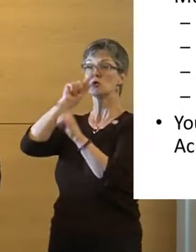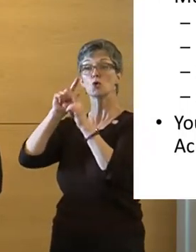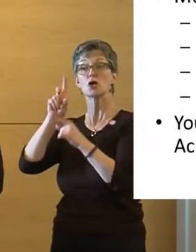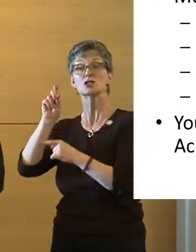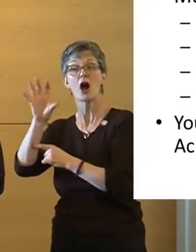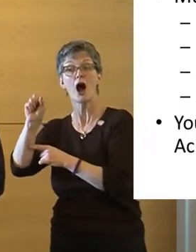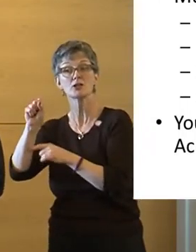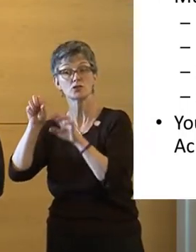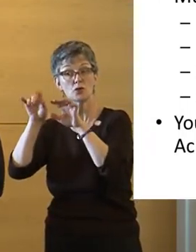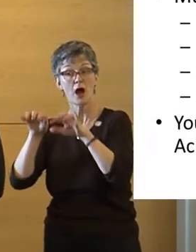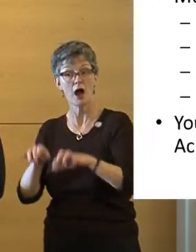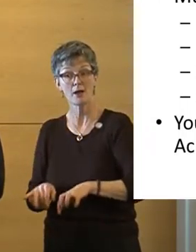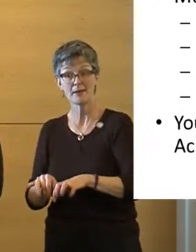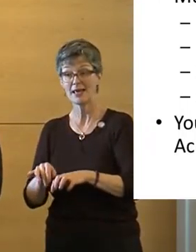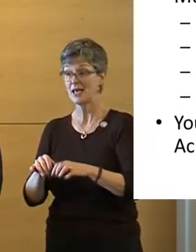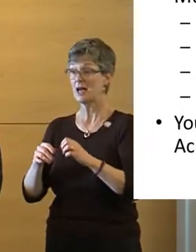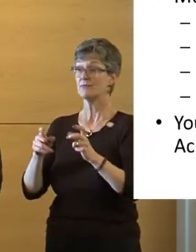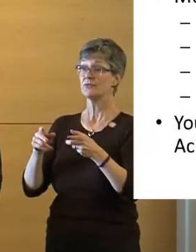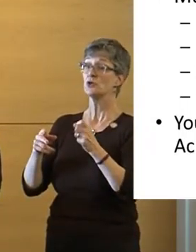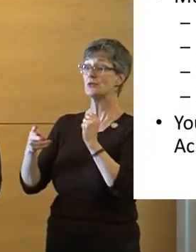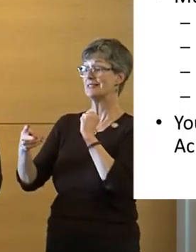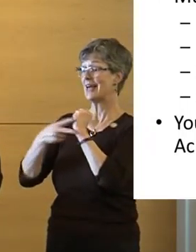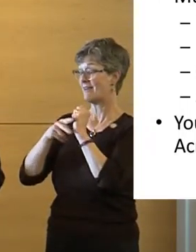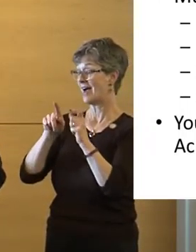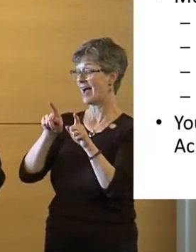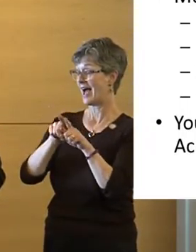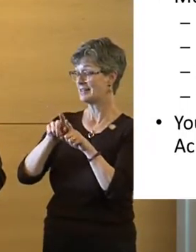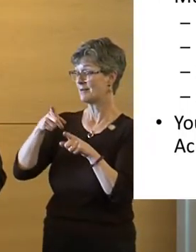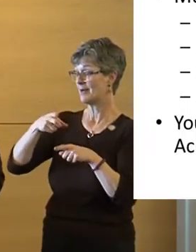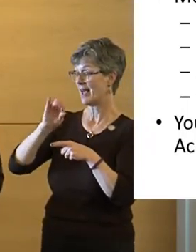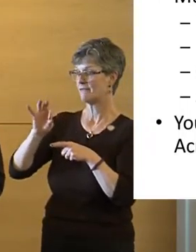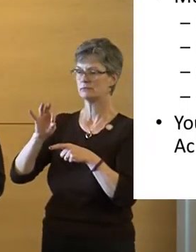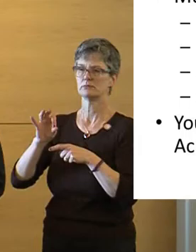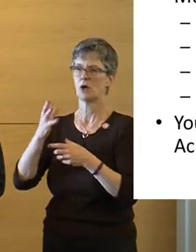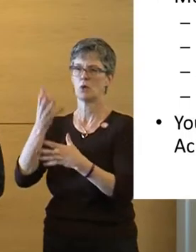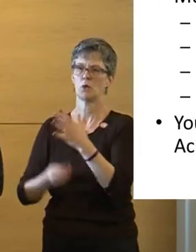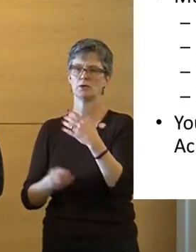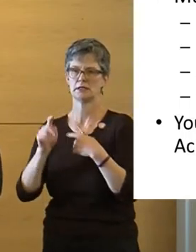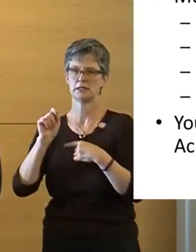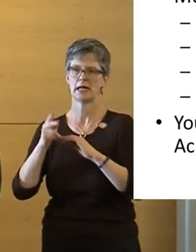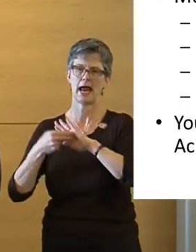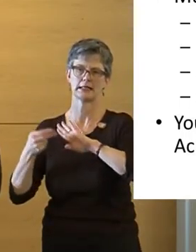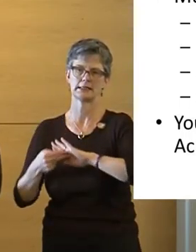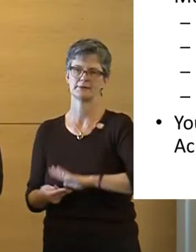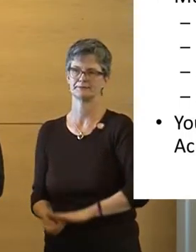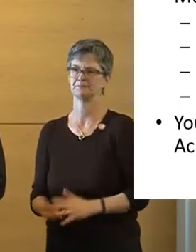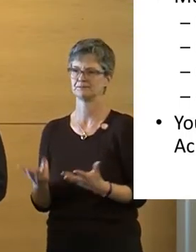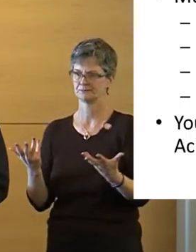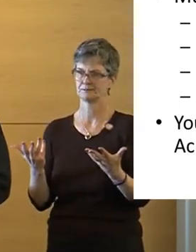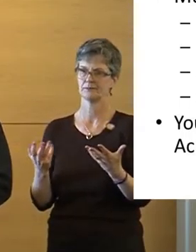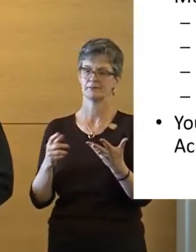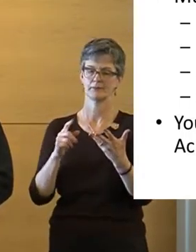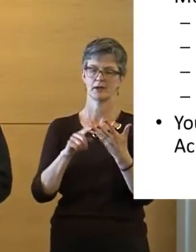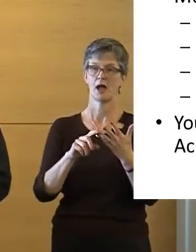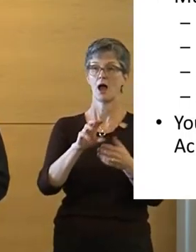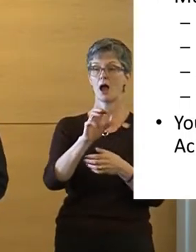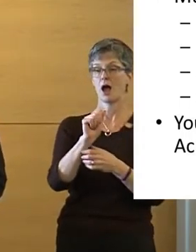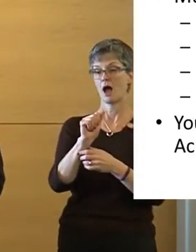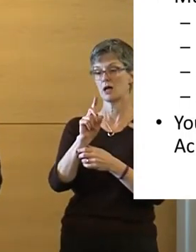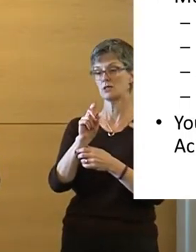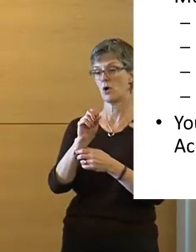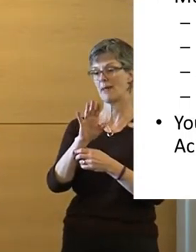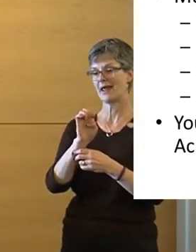that they'll jump on board and provide the same functionality in the Mac version that they provide in the Windows version, but it's not there yet. Google